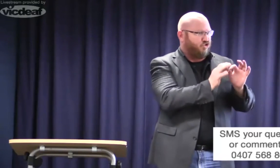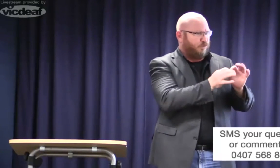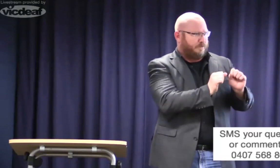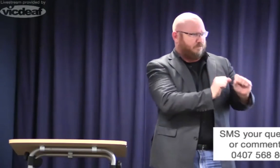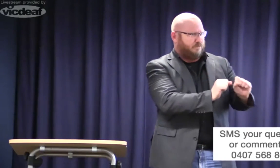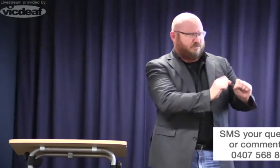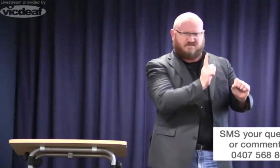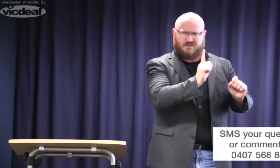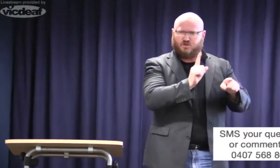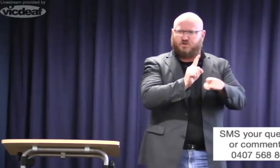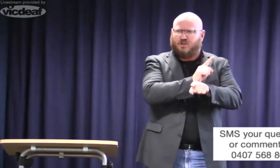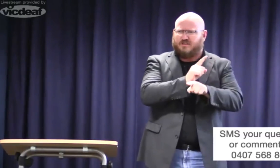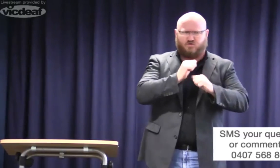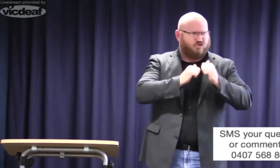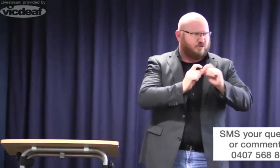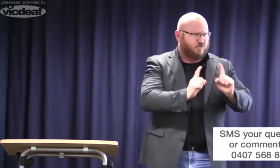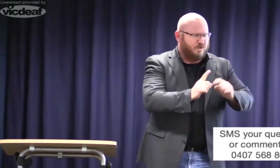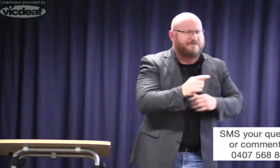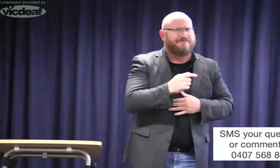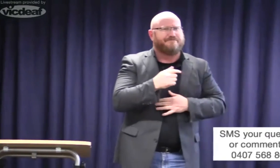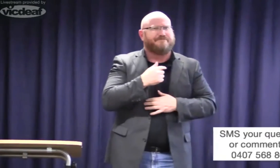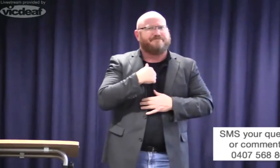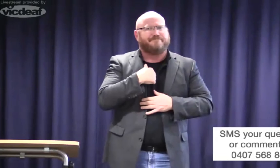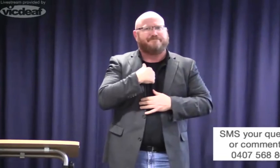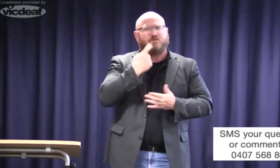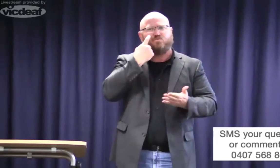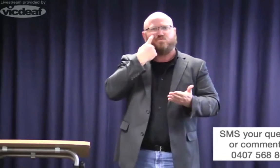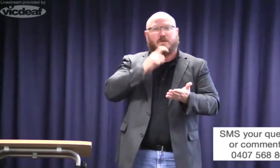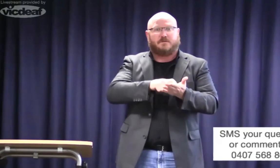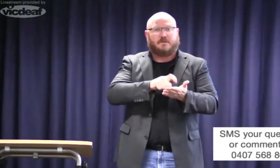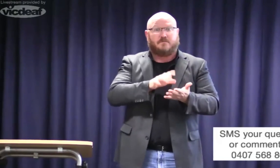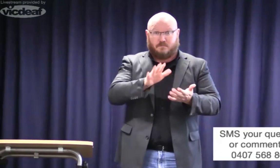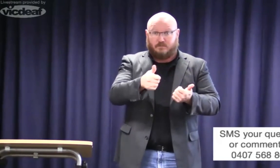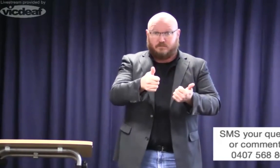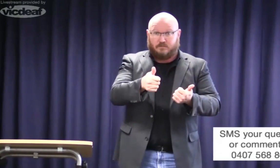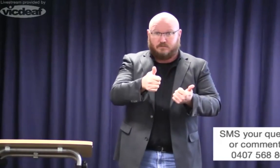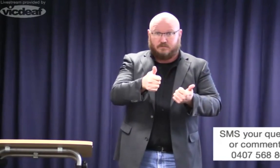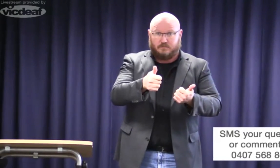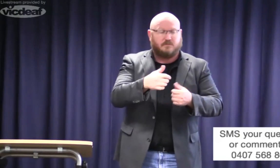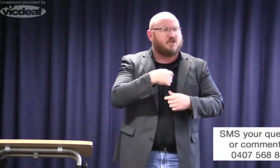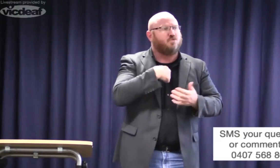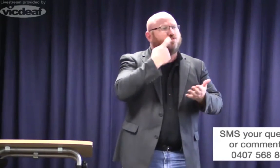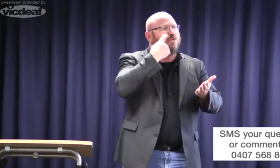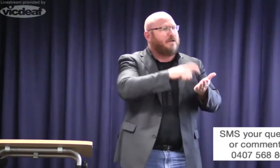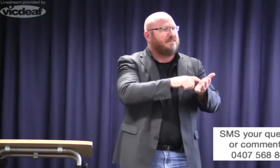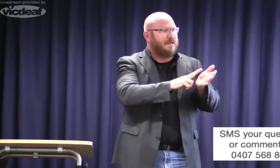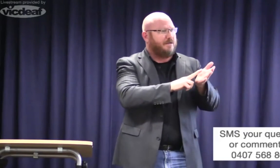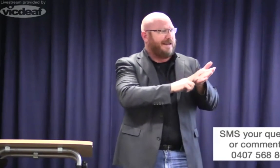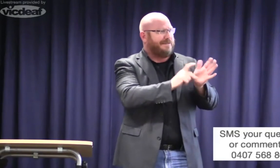Okay, there were two questions you raised about interpreting and the changes to their employment structure.